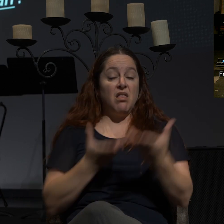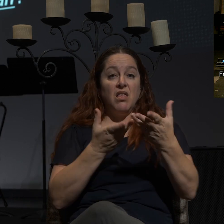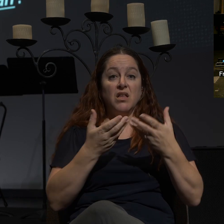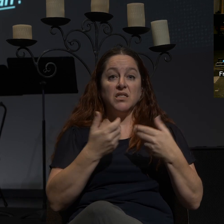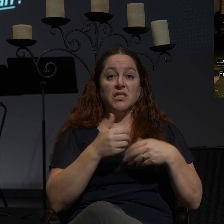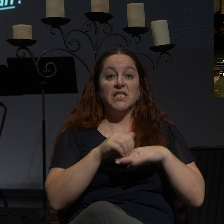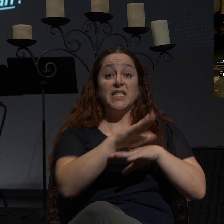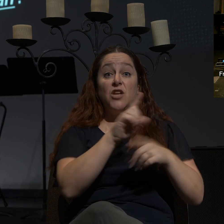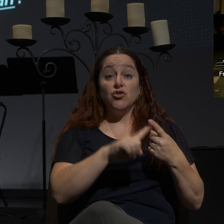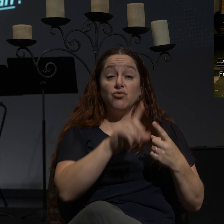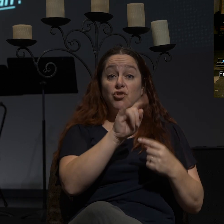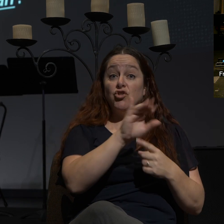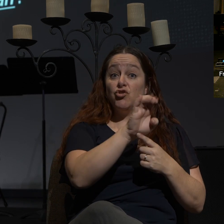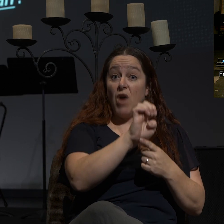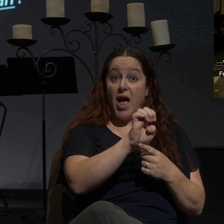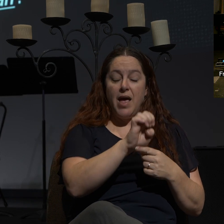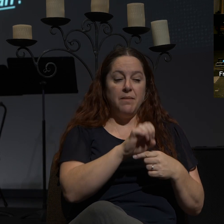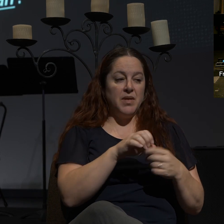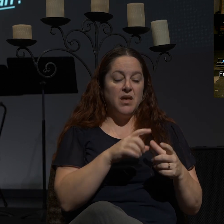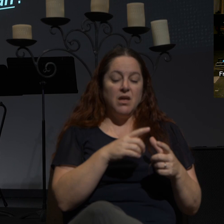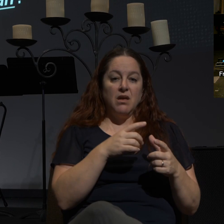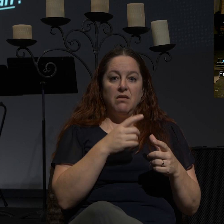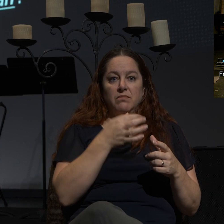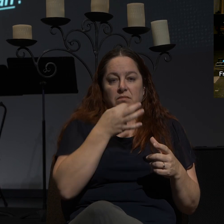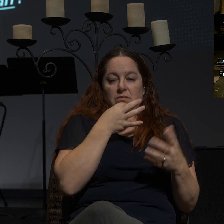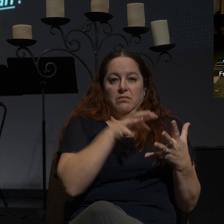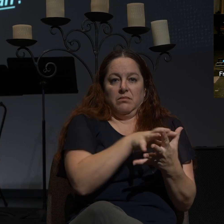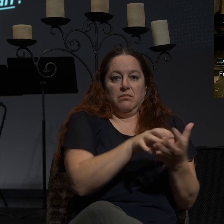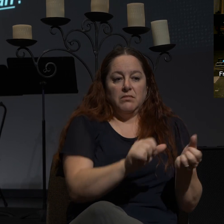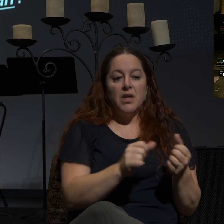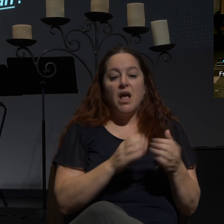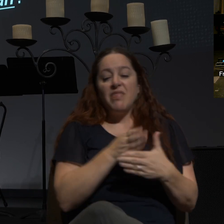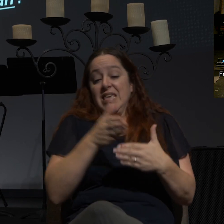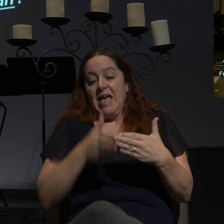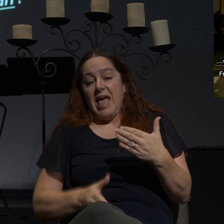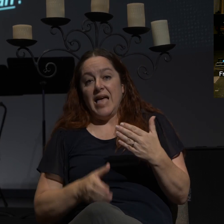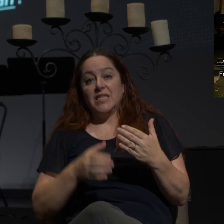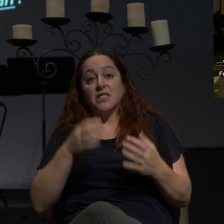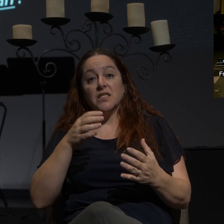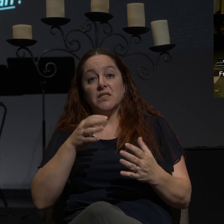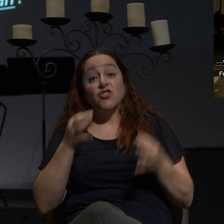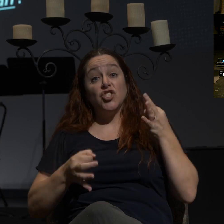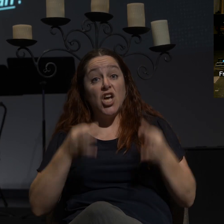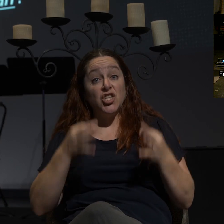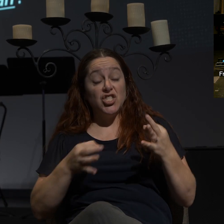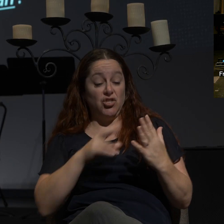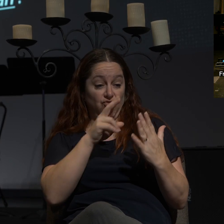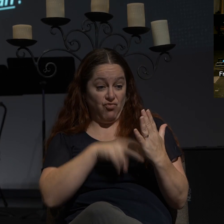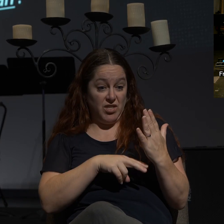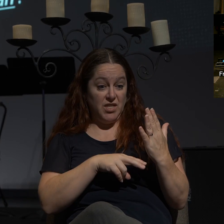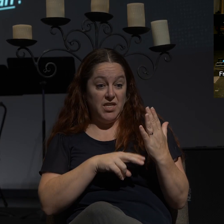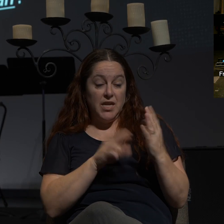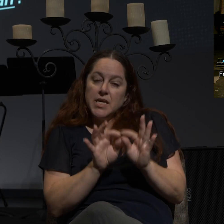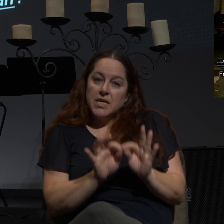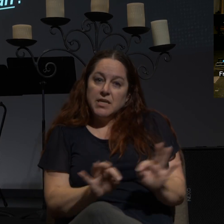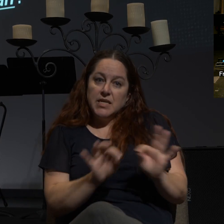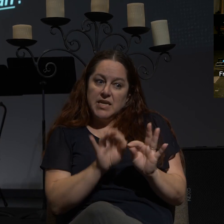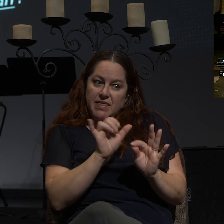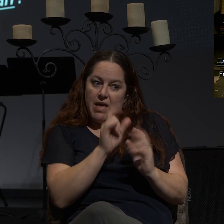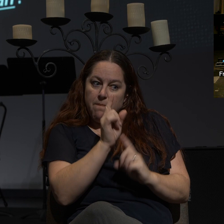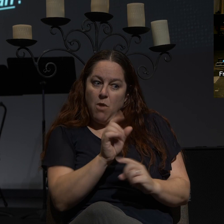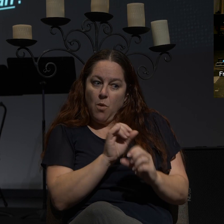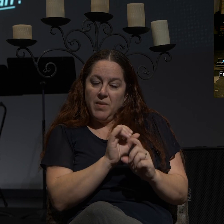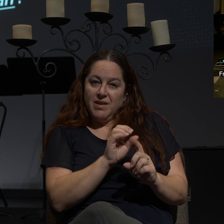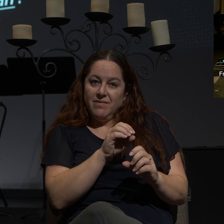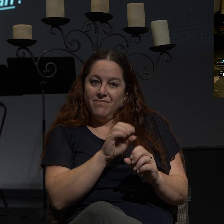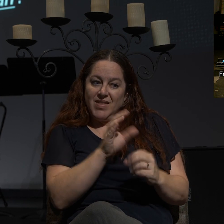and the tribe of Benjamin is almost destroyed in this. And at the end of Judges, we read what is really the key at that moment in time in Israel's